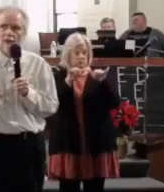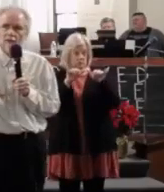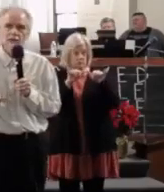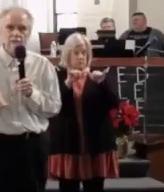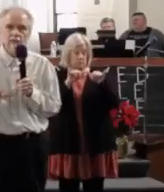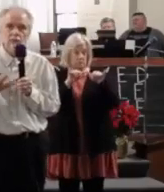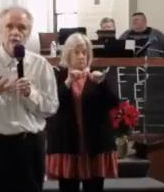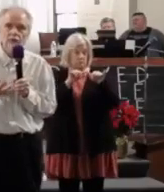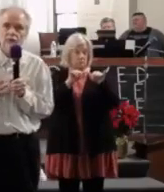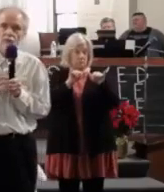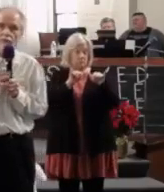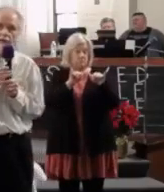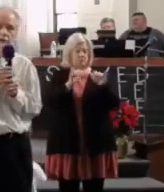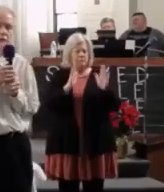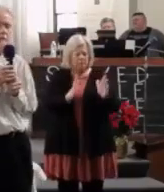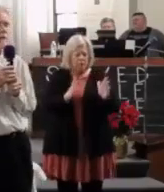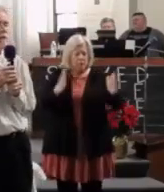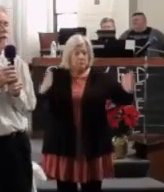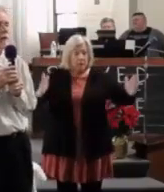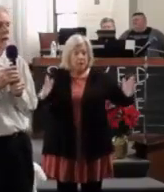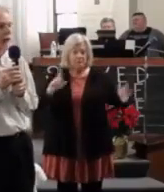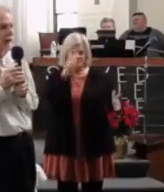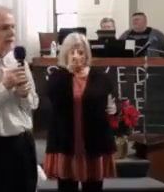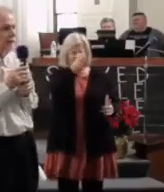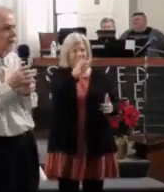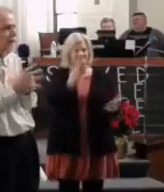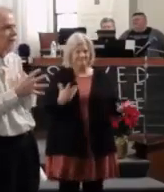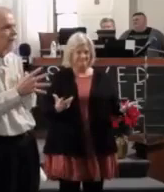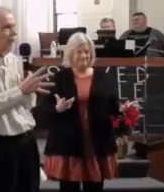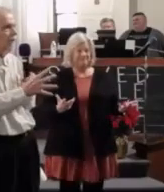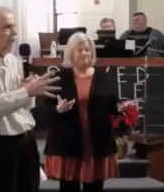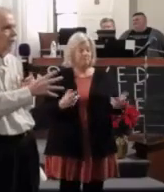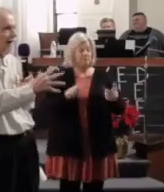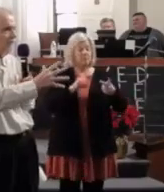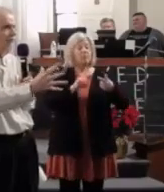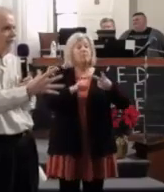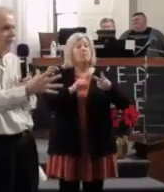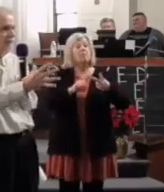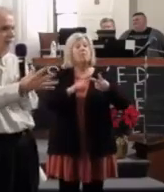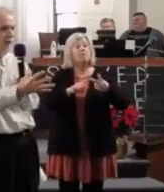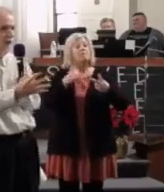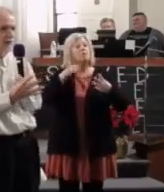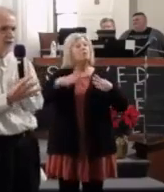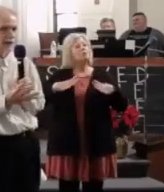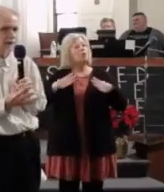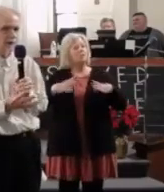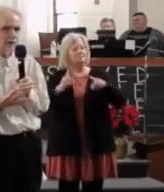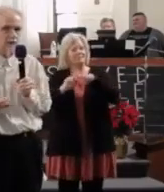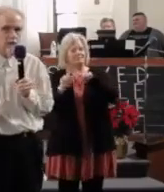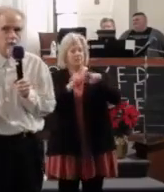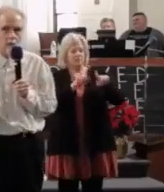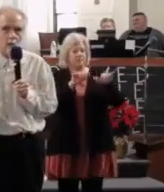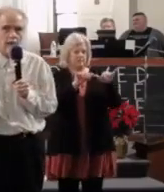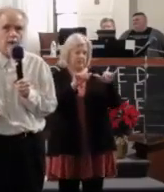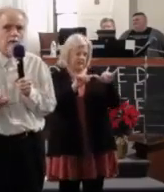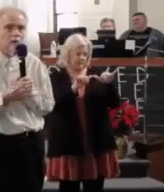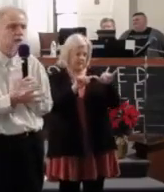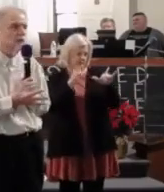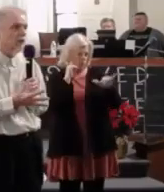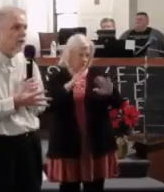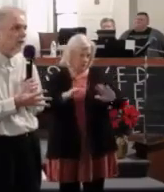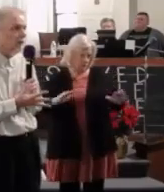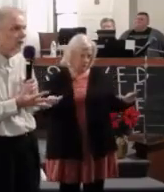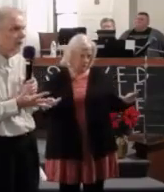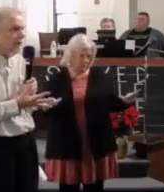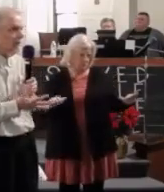of a box, the biggest one you would like to give. And the rest are for outfits of various sizes, either for a boy or for